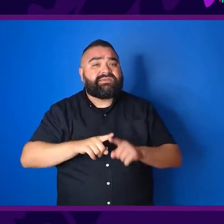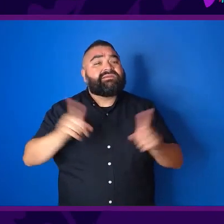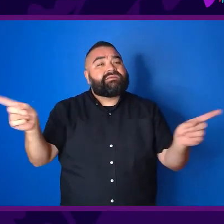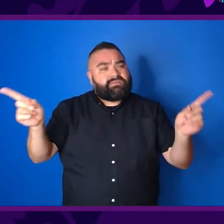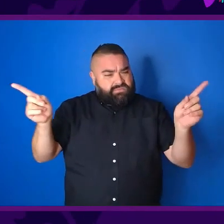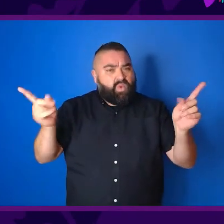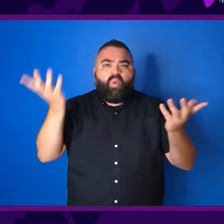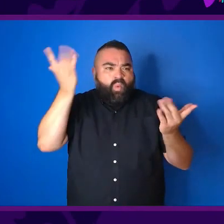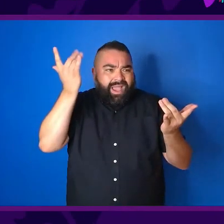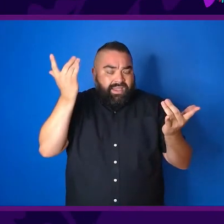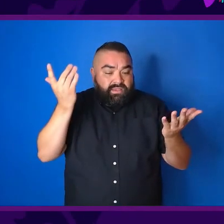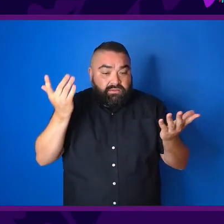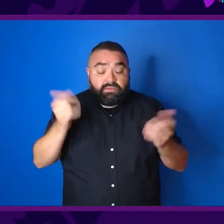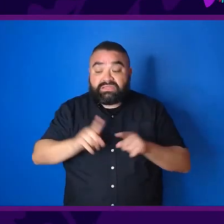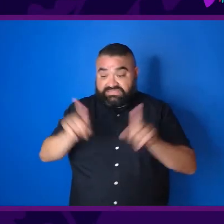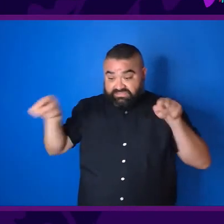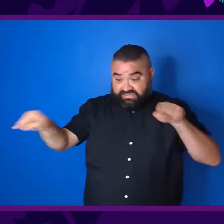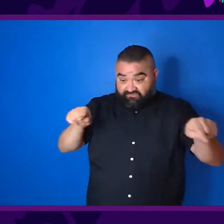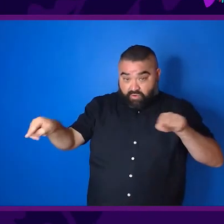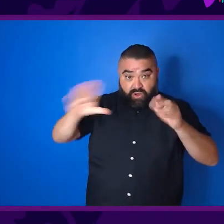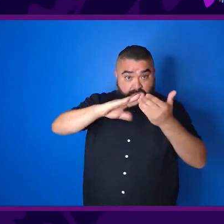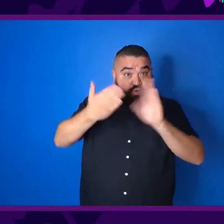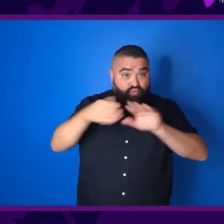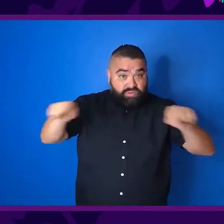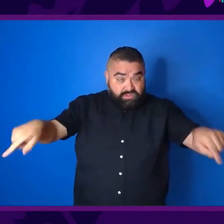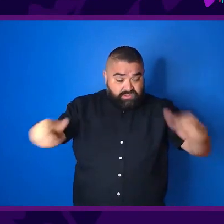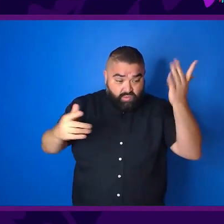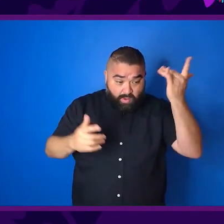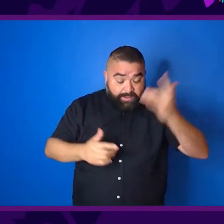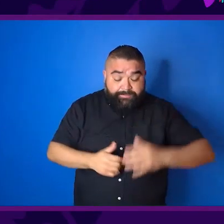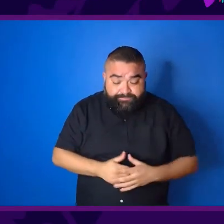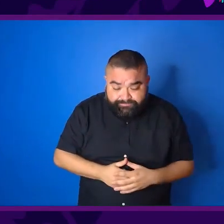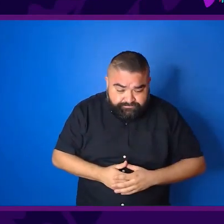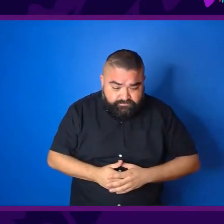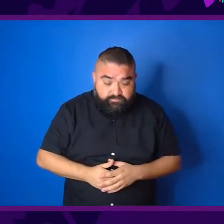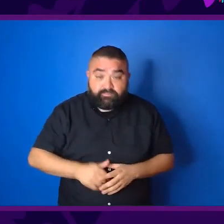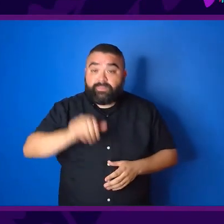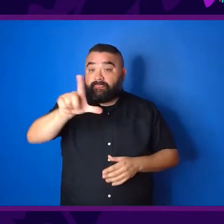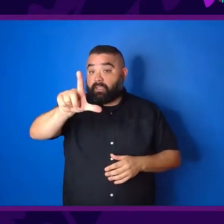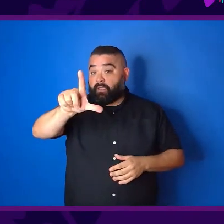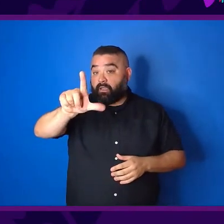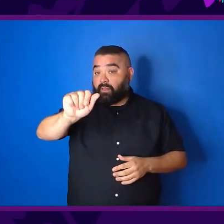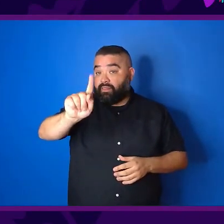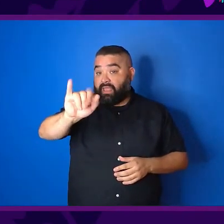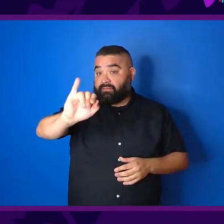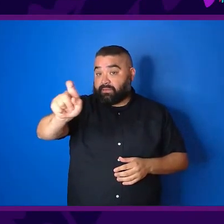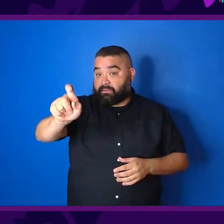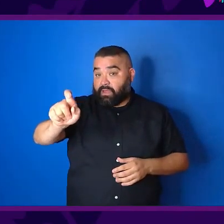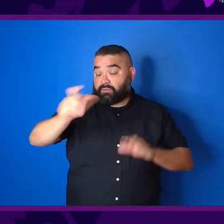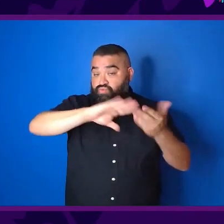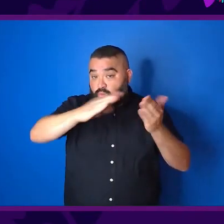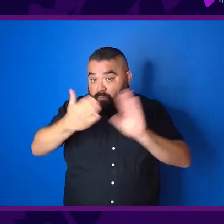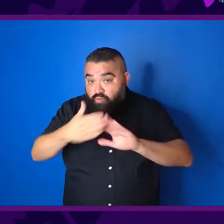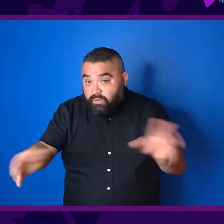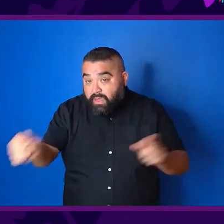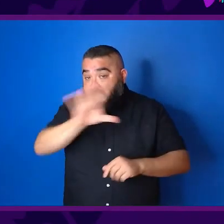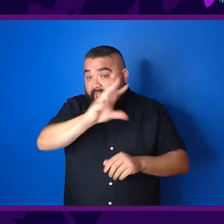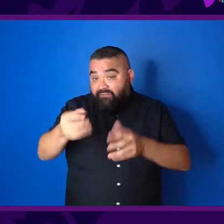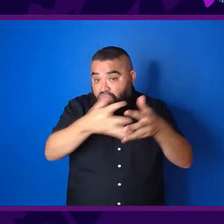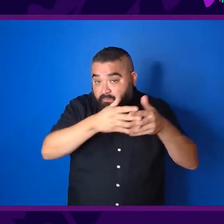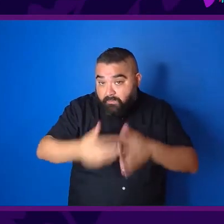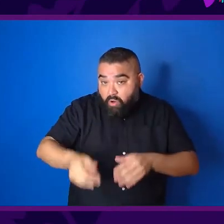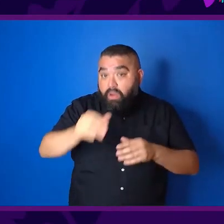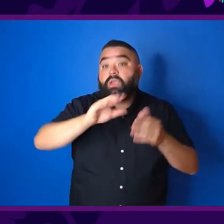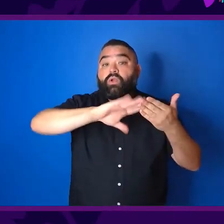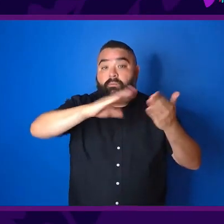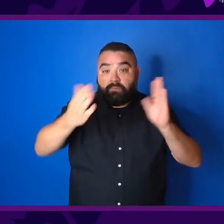synergy between the communities, the Latinx community, the African American community. And I had the